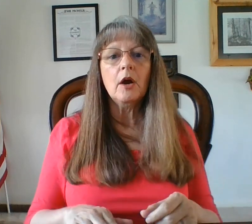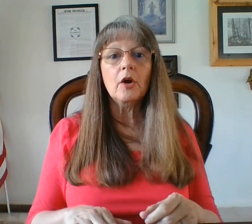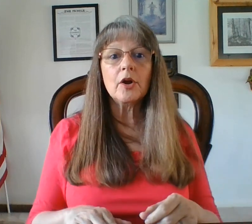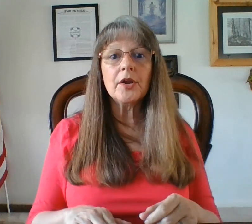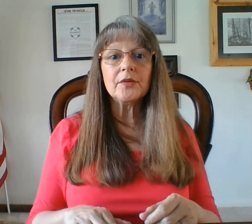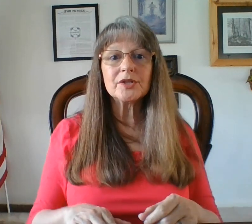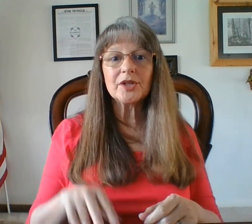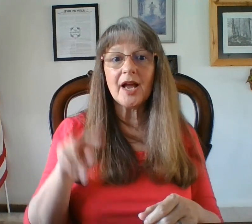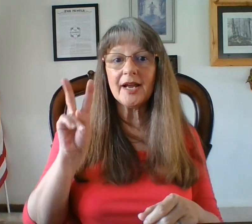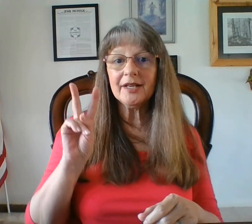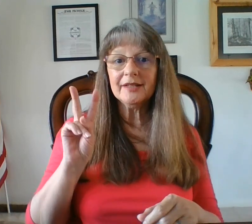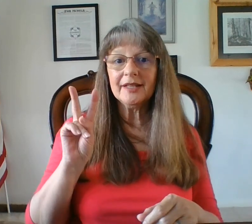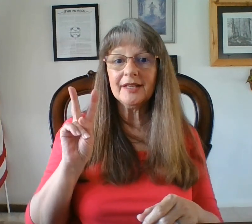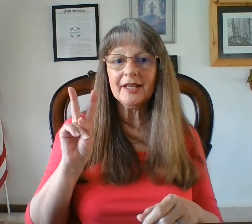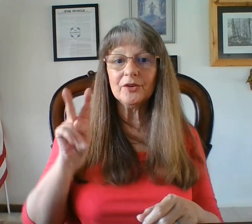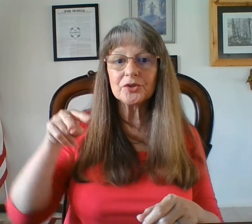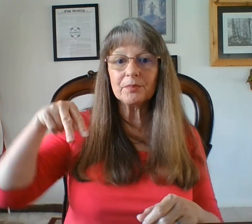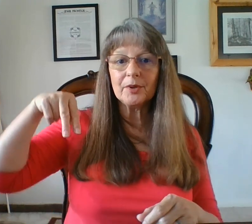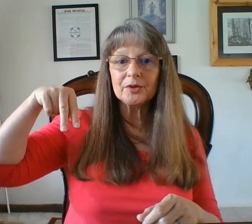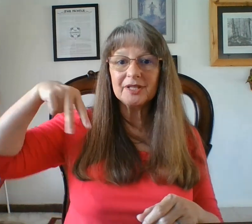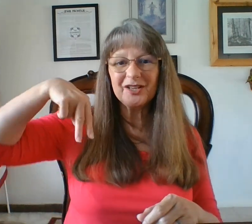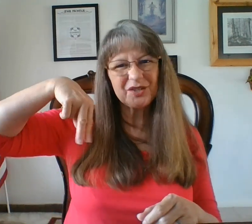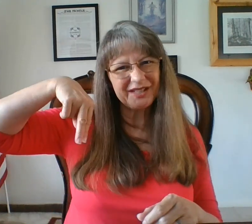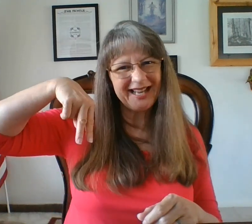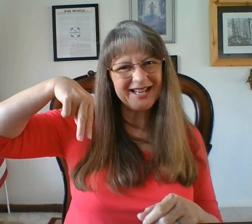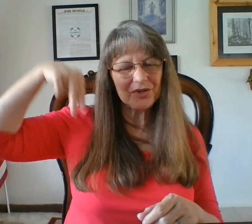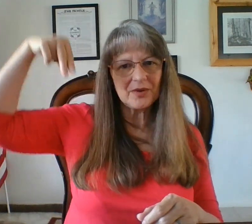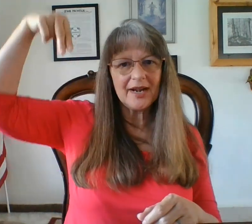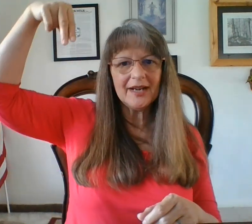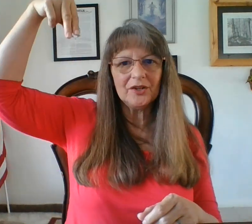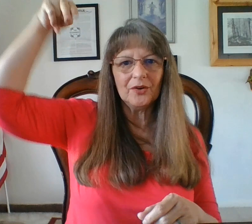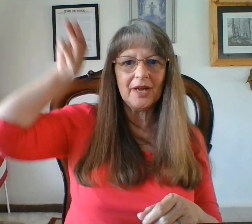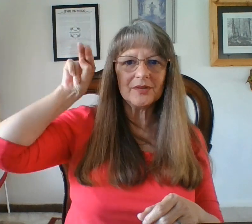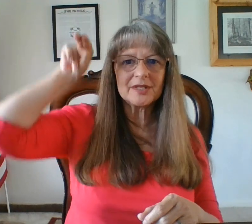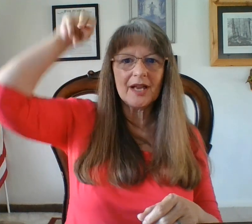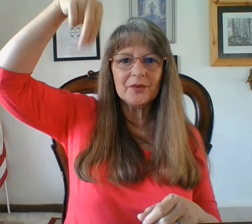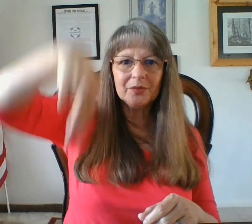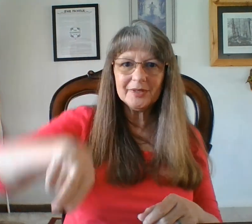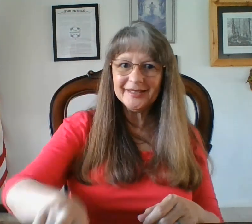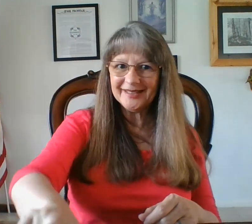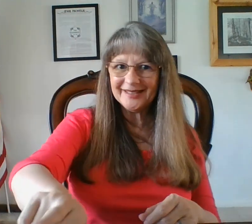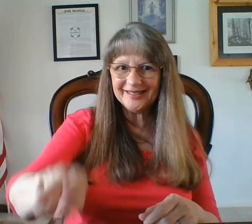Or go down the slide. Here's your person. Here's the legs, right? And you go down the slide. Whee!